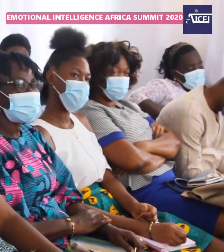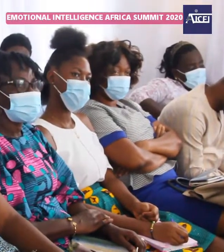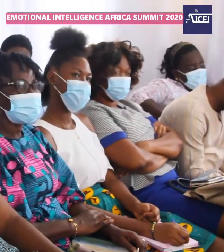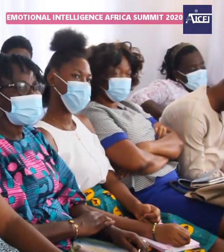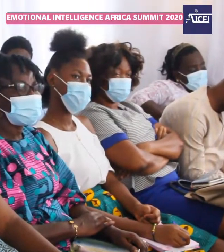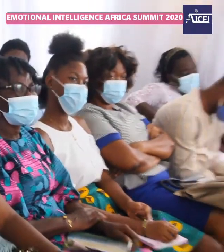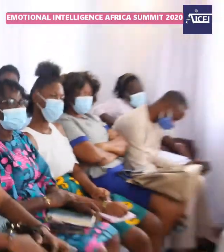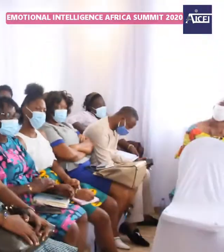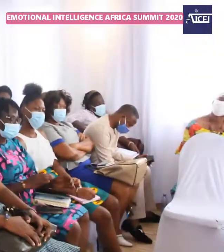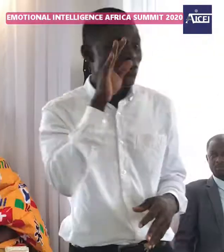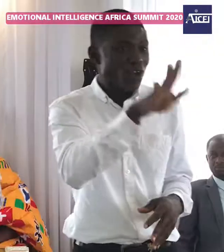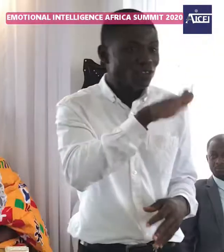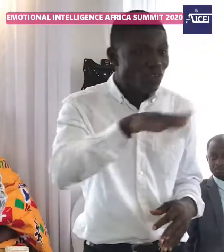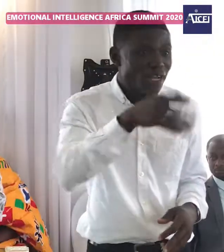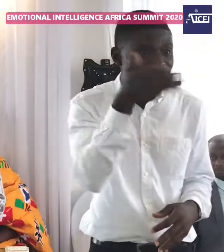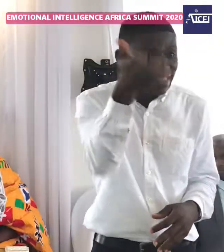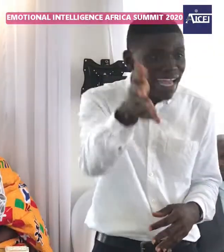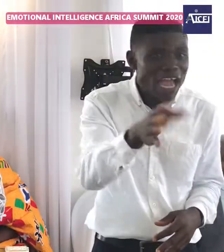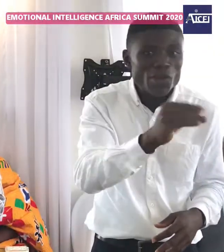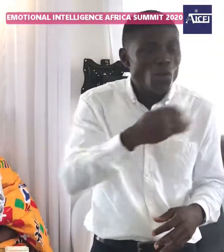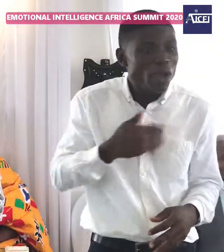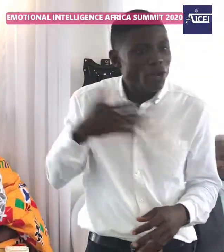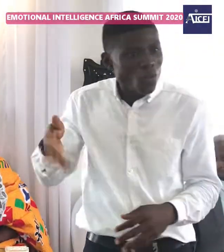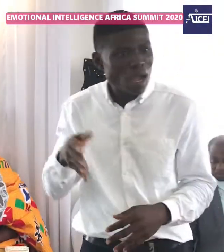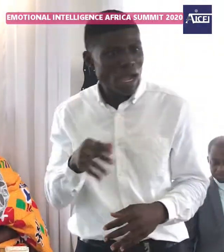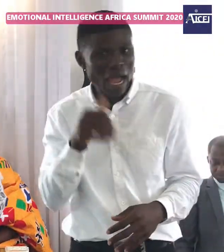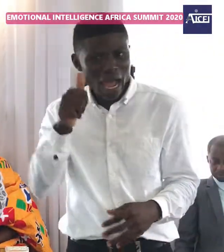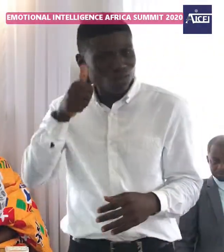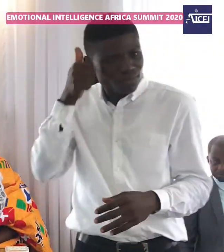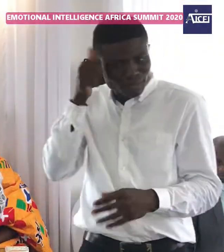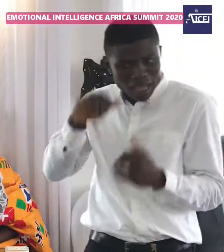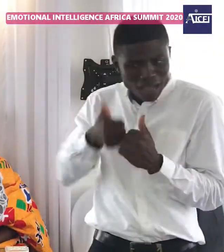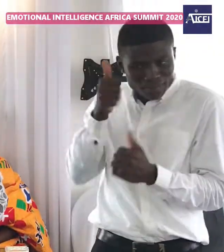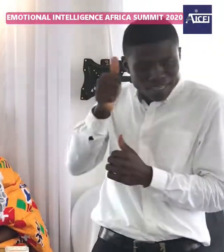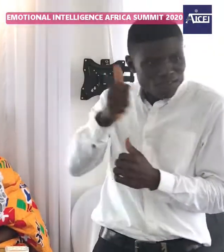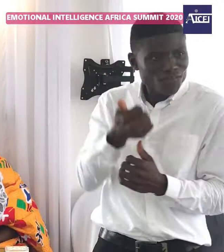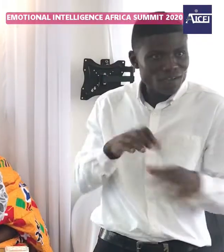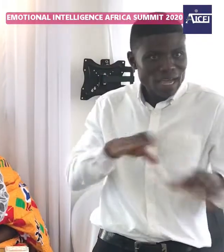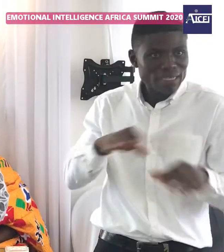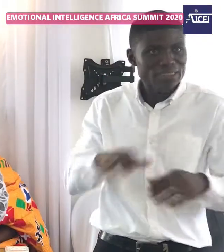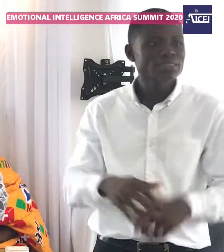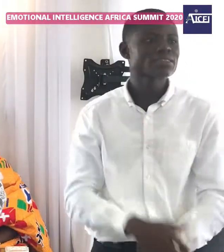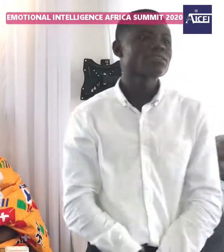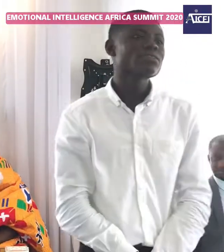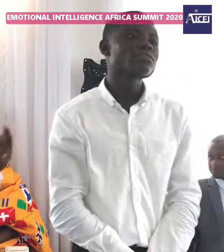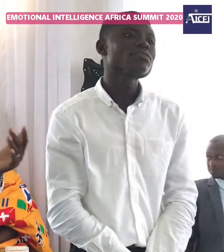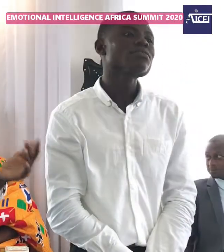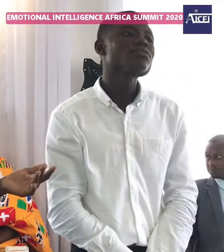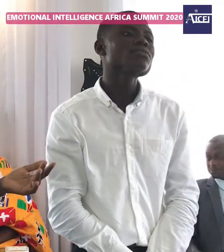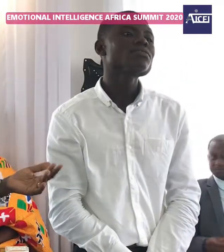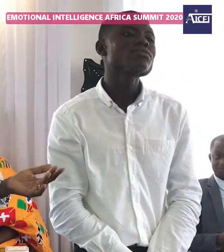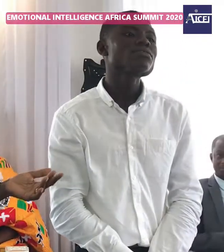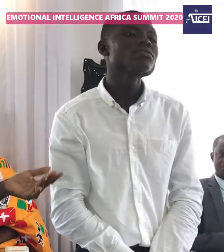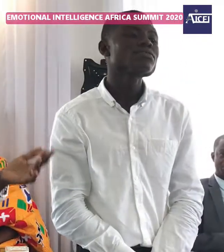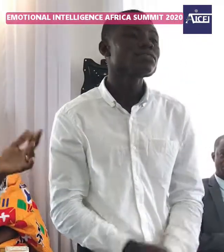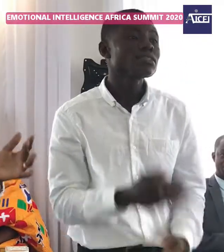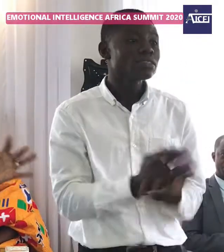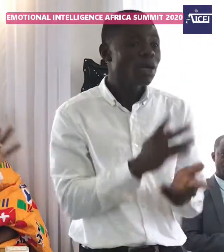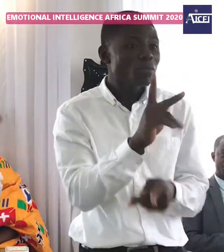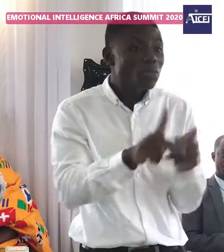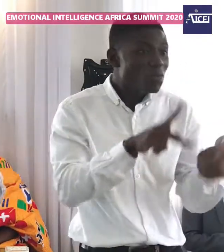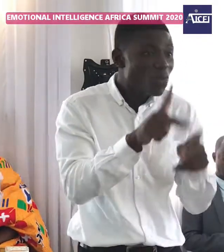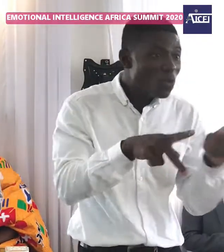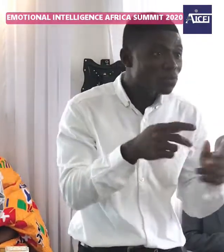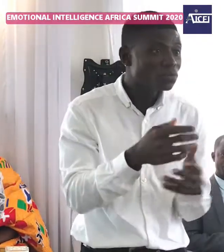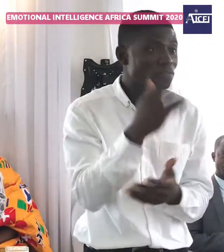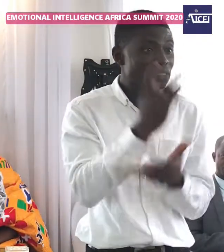nobody supervising or inspecting what they do, you are amazed to see what they do. Others leave CCTV cameras in their home